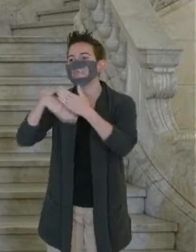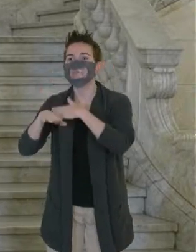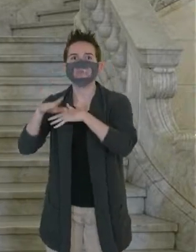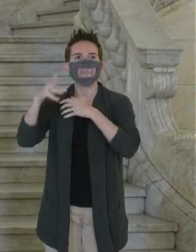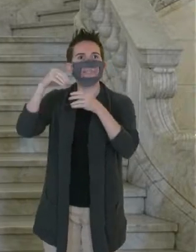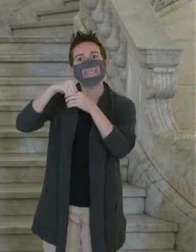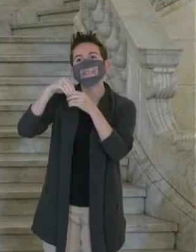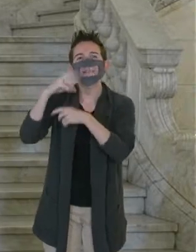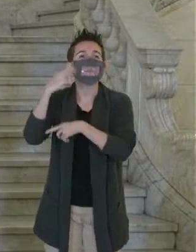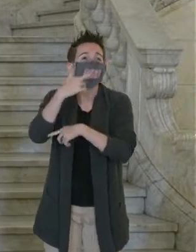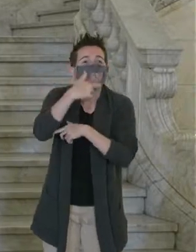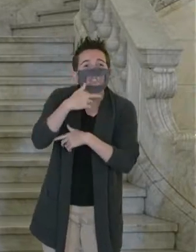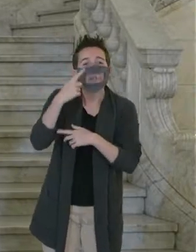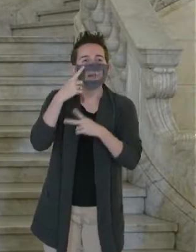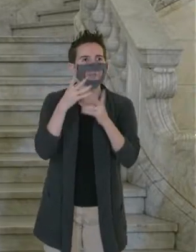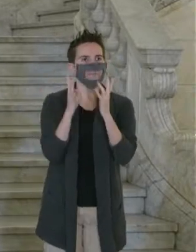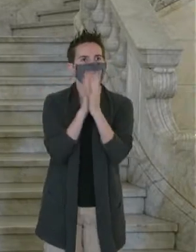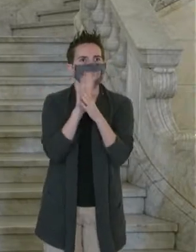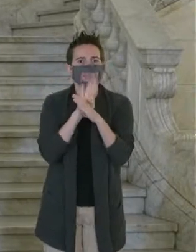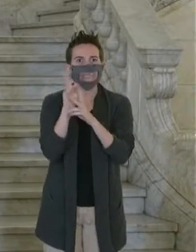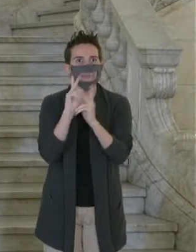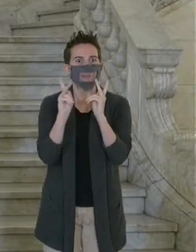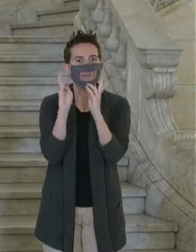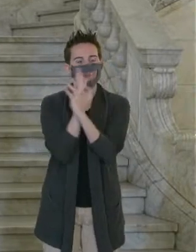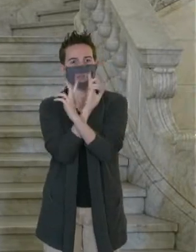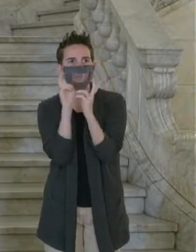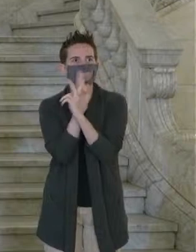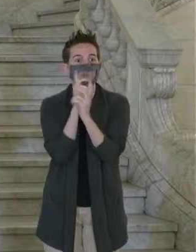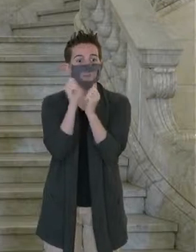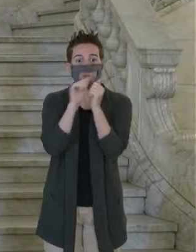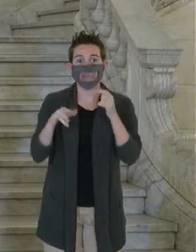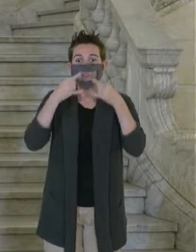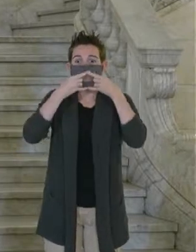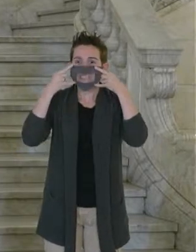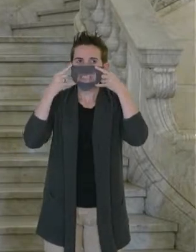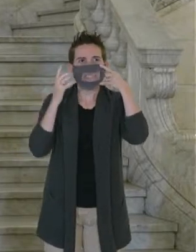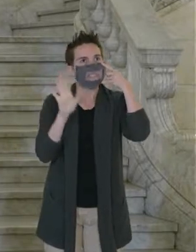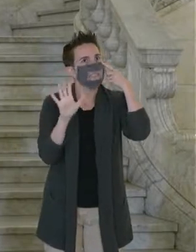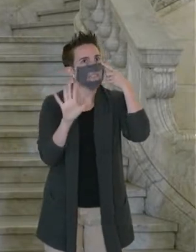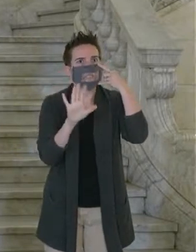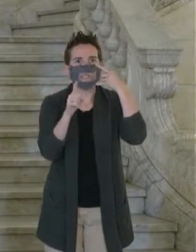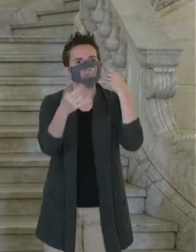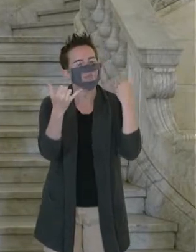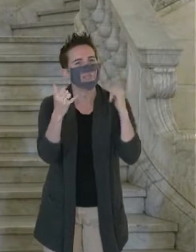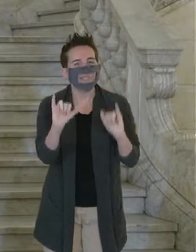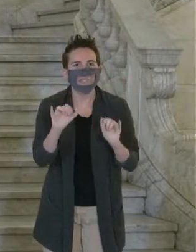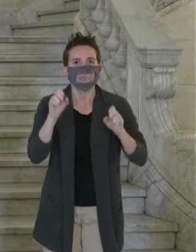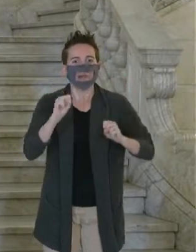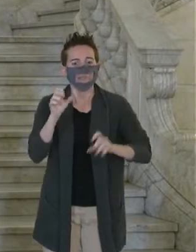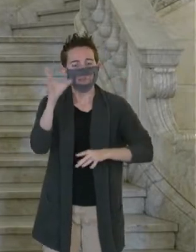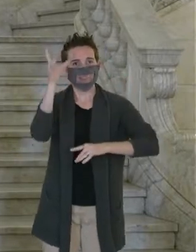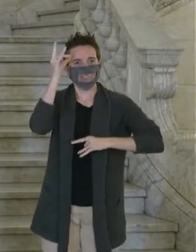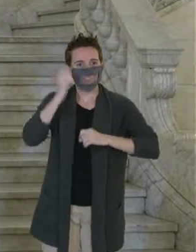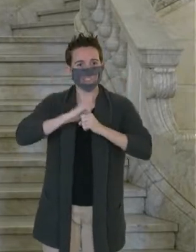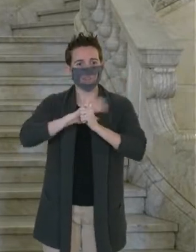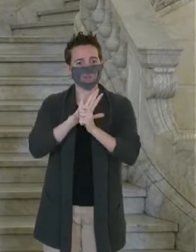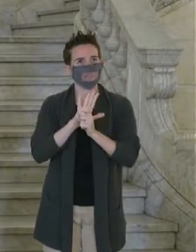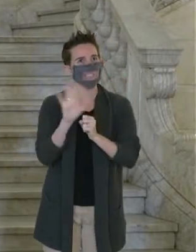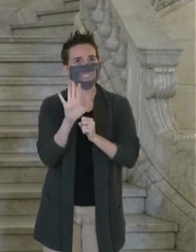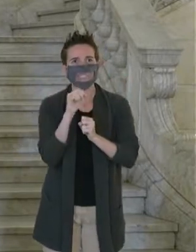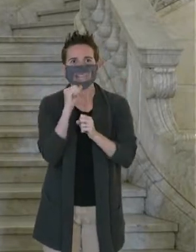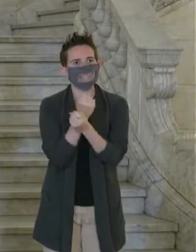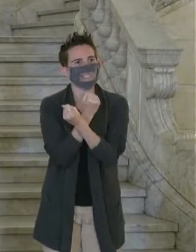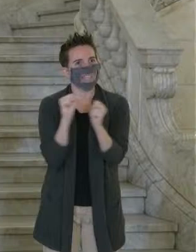crowded areas without a face mask or face covering still puts you at risk for contracting